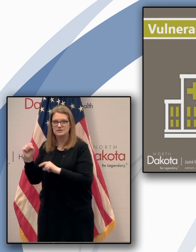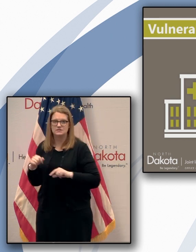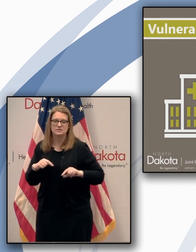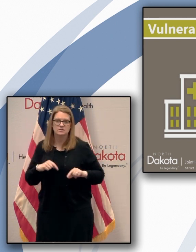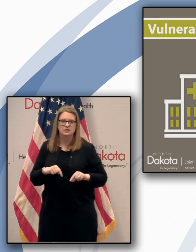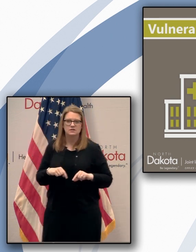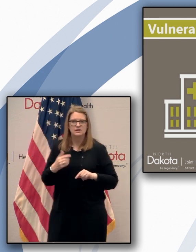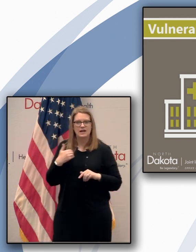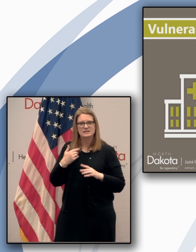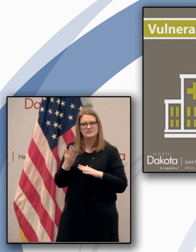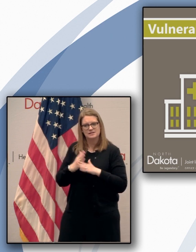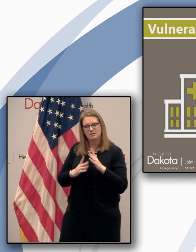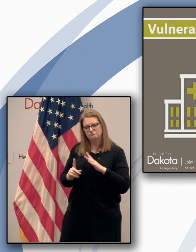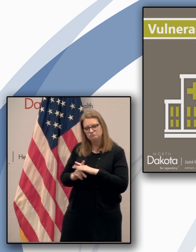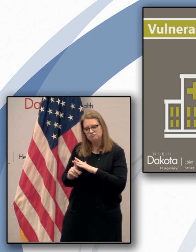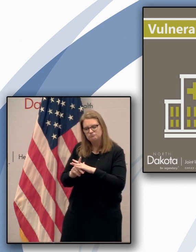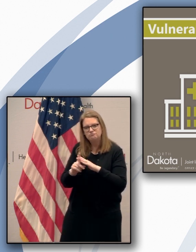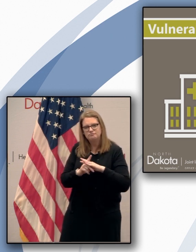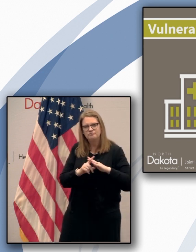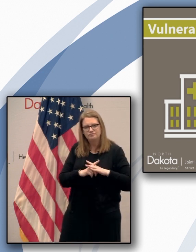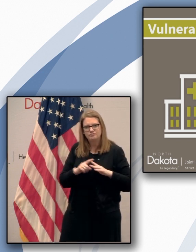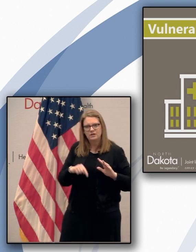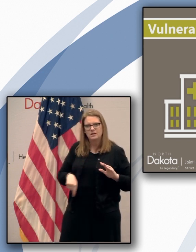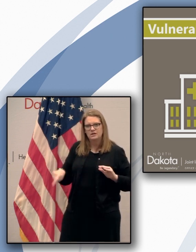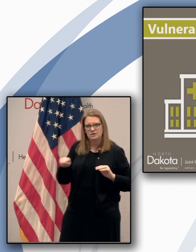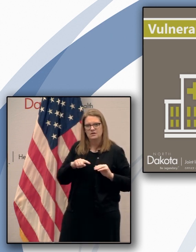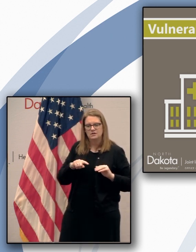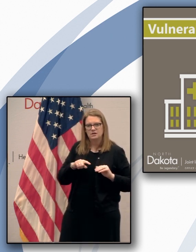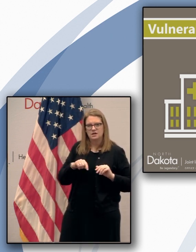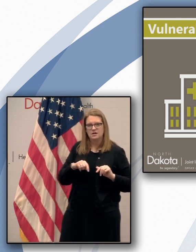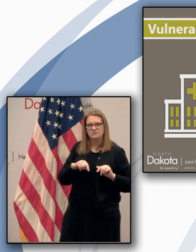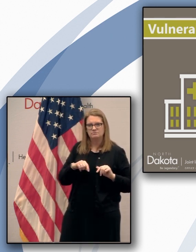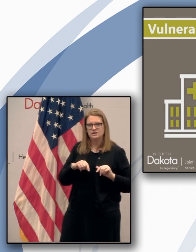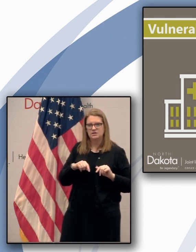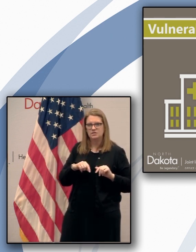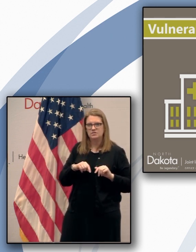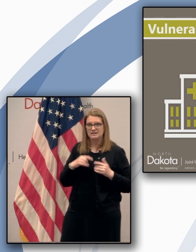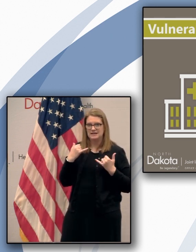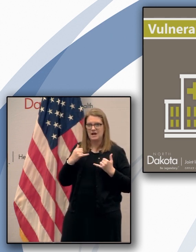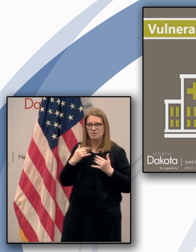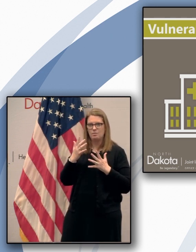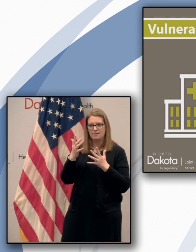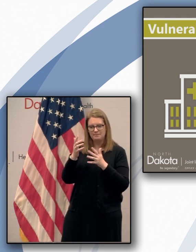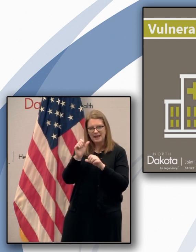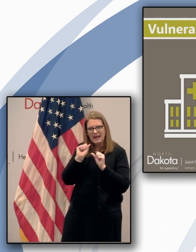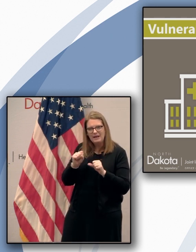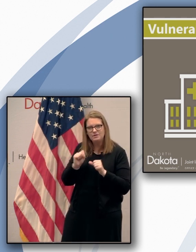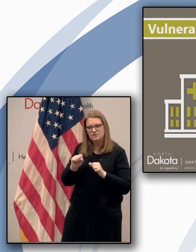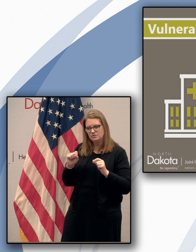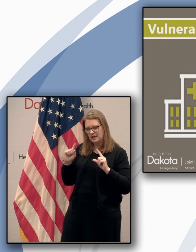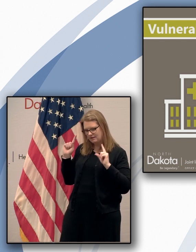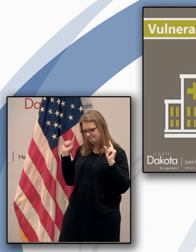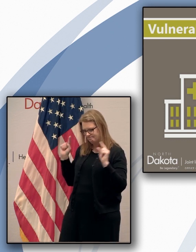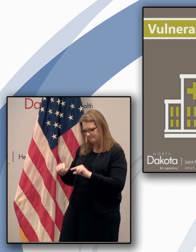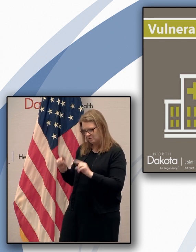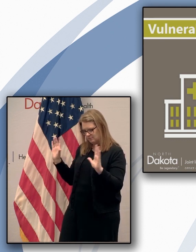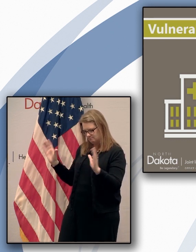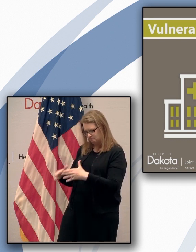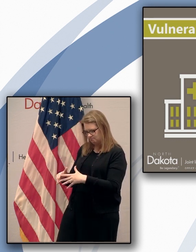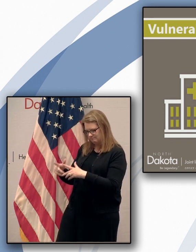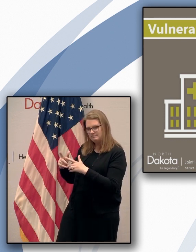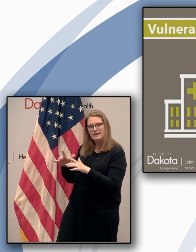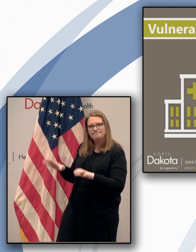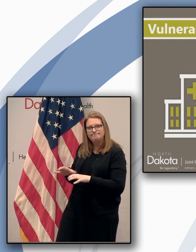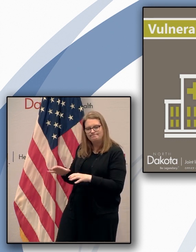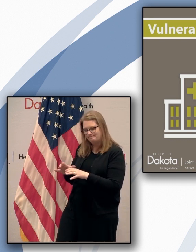care facilities and other congregate living facilities. We have an opportunity to act quickly, and this is a place where we really can